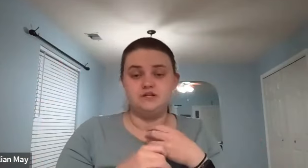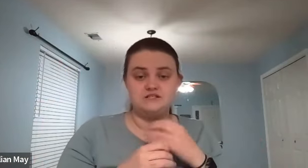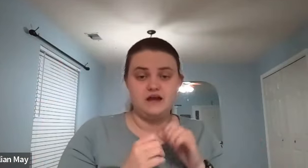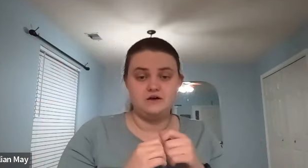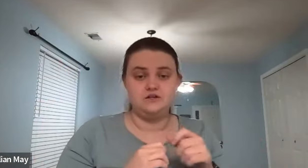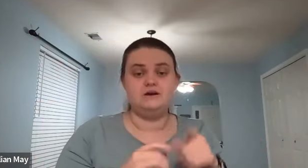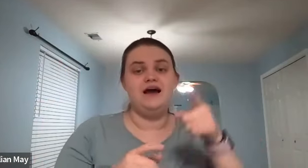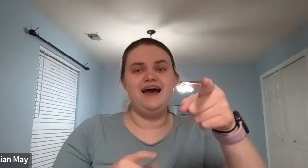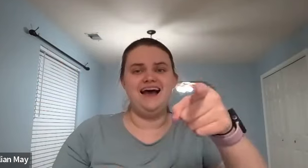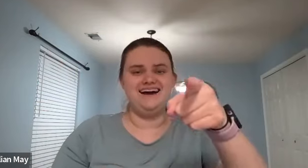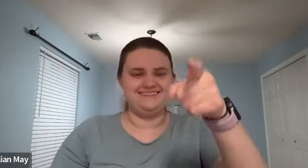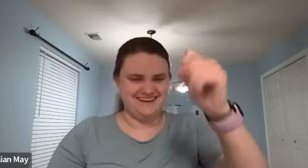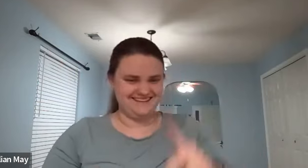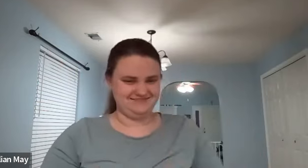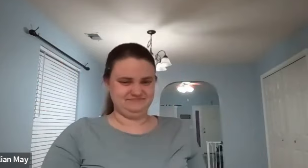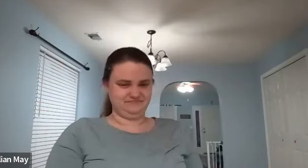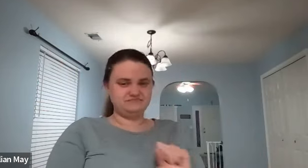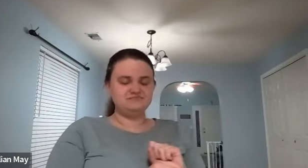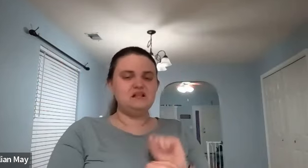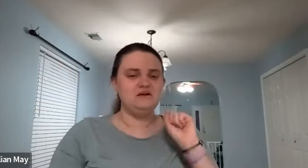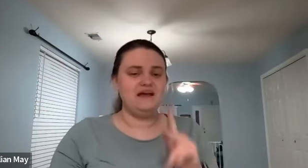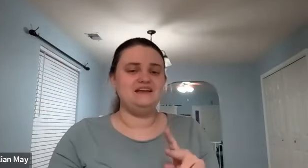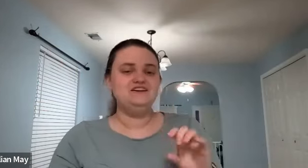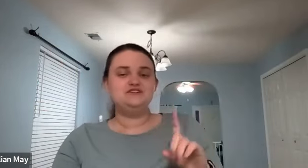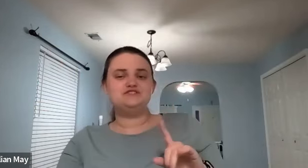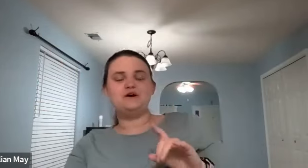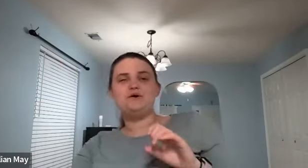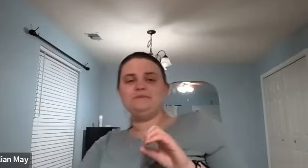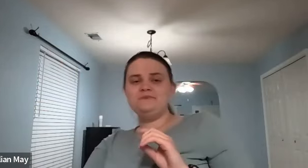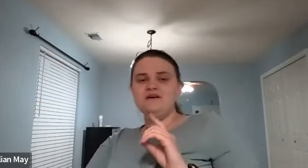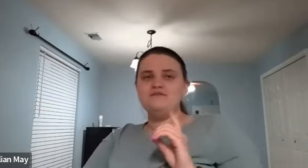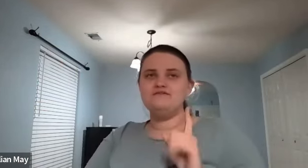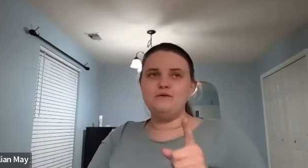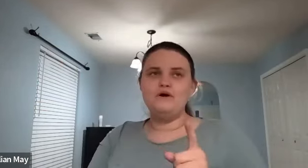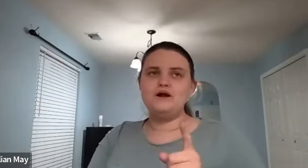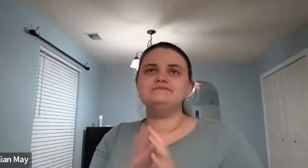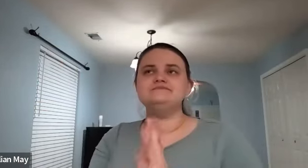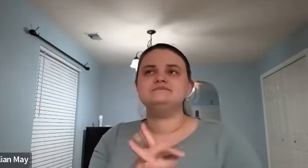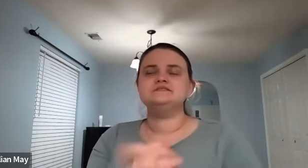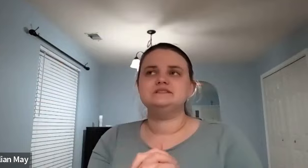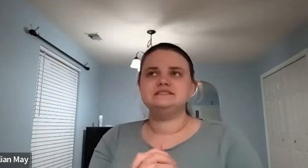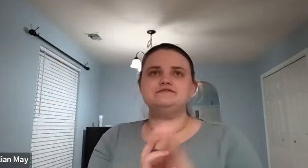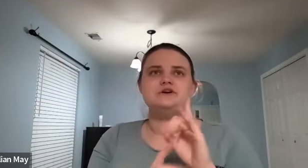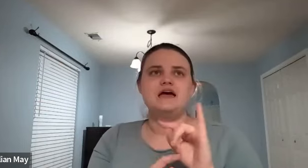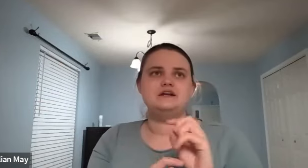curious of how you, okay, good. Okay, so for, let's see, for